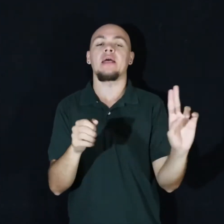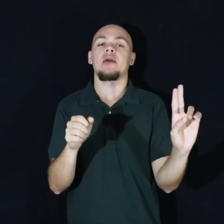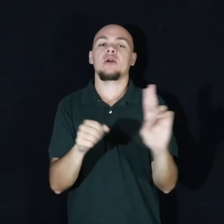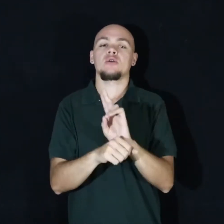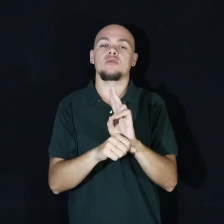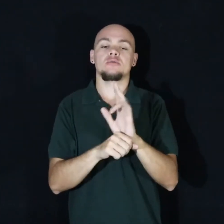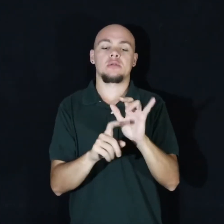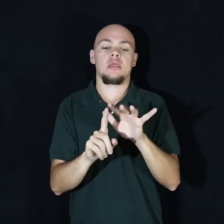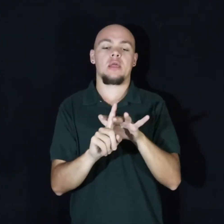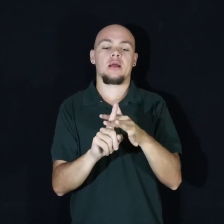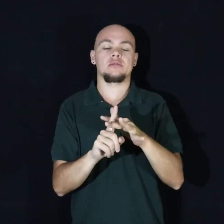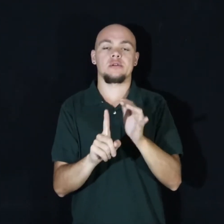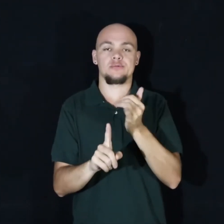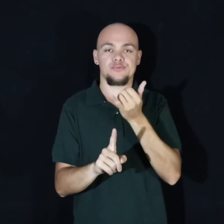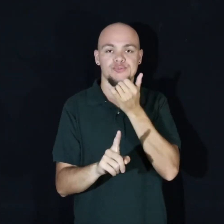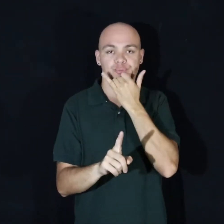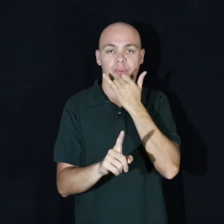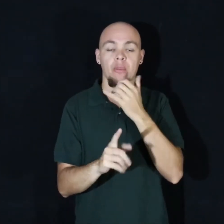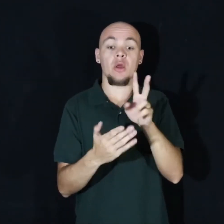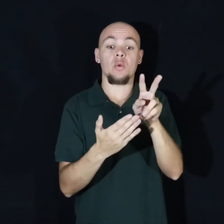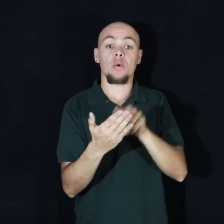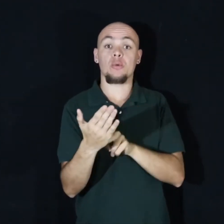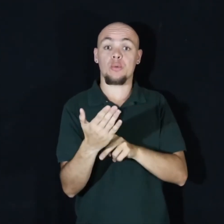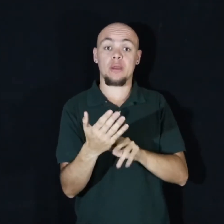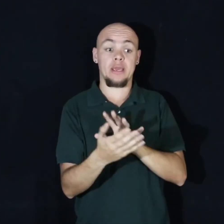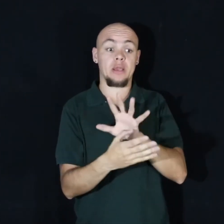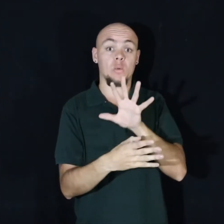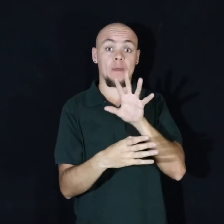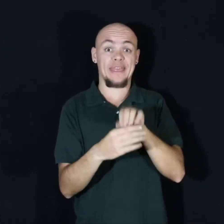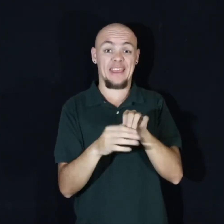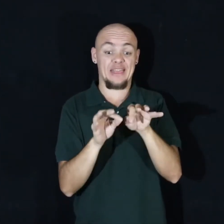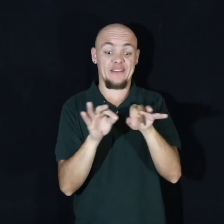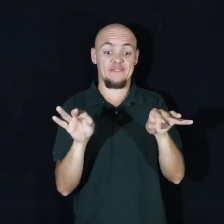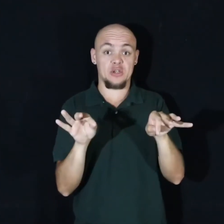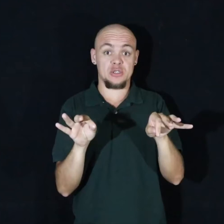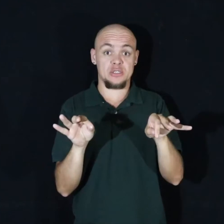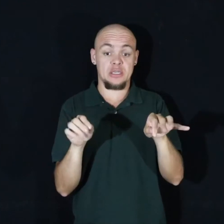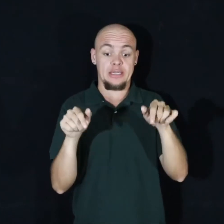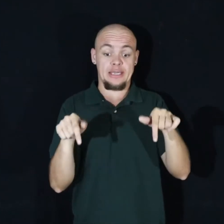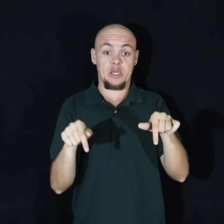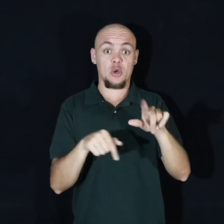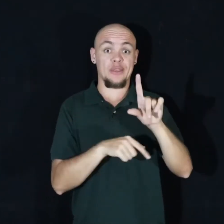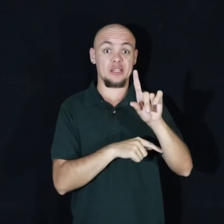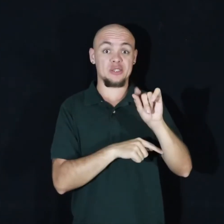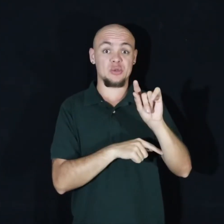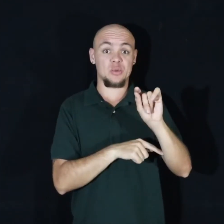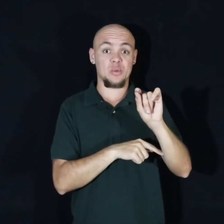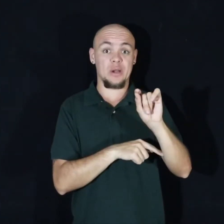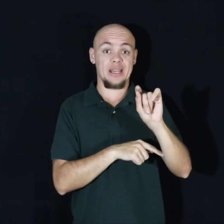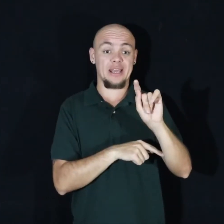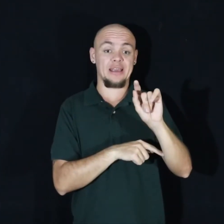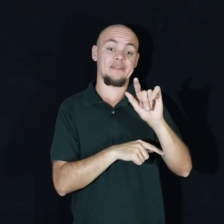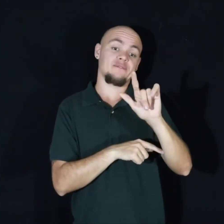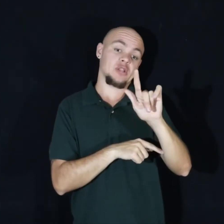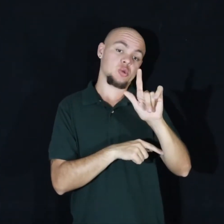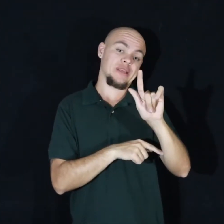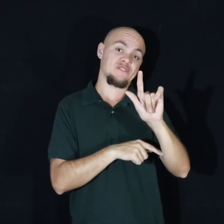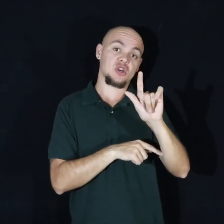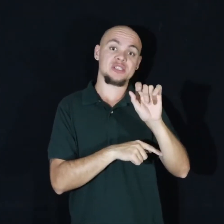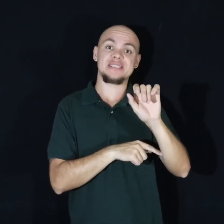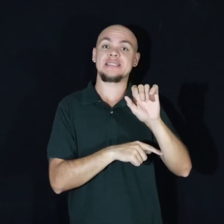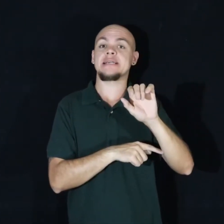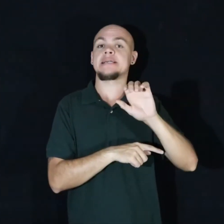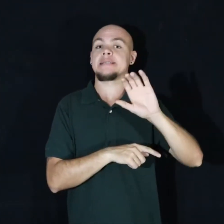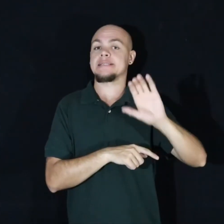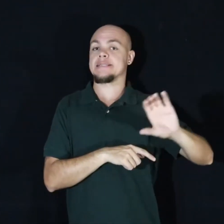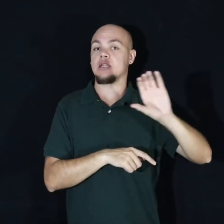of context. Context is everything. That what we read into those verses here in the 21st